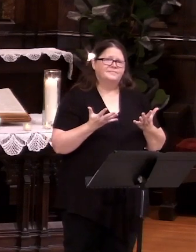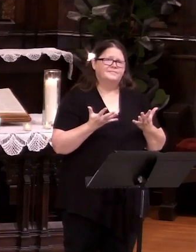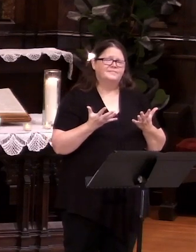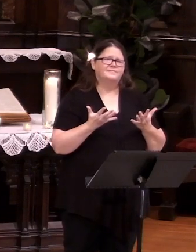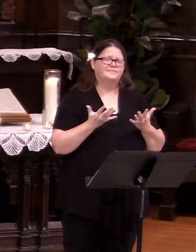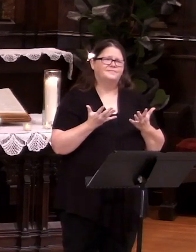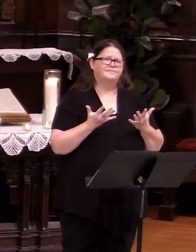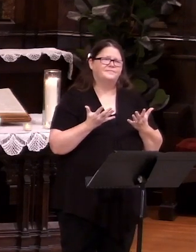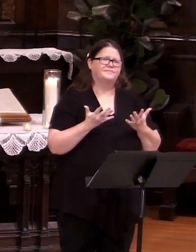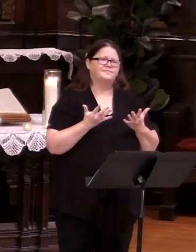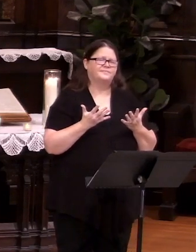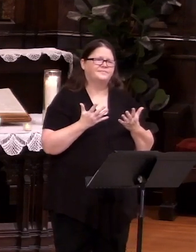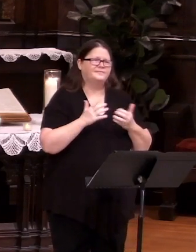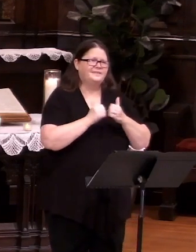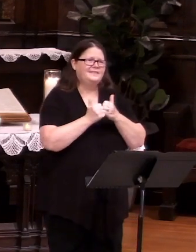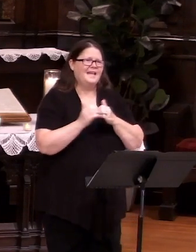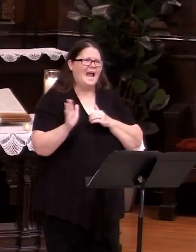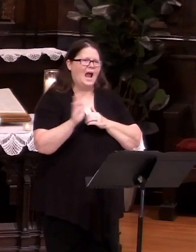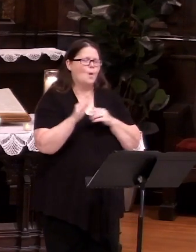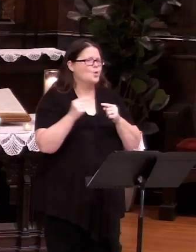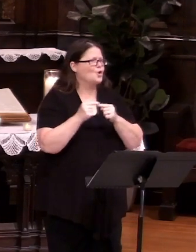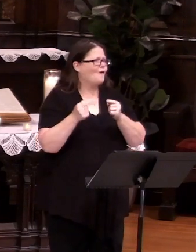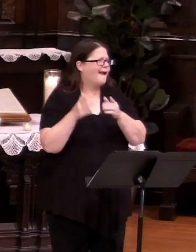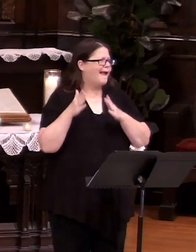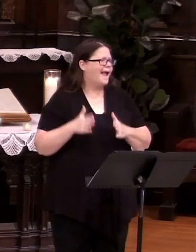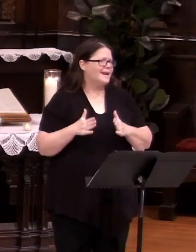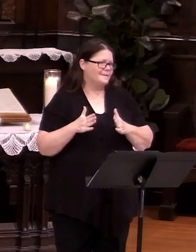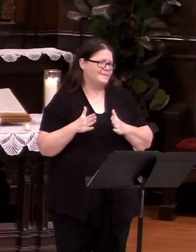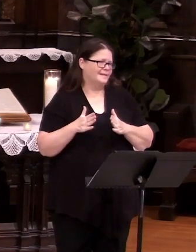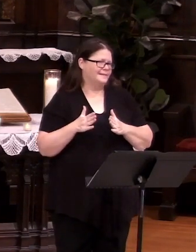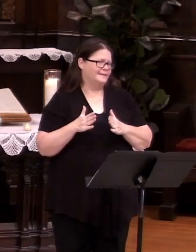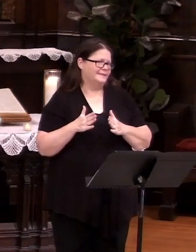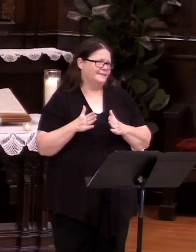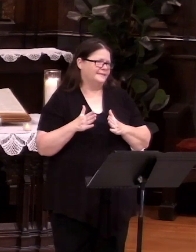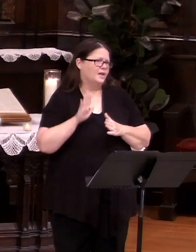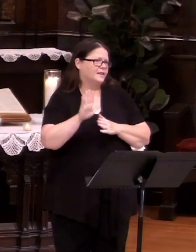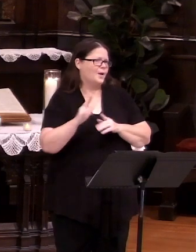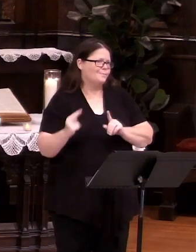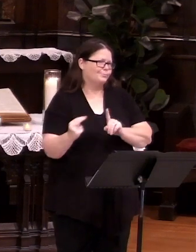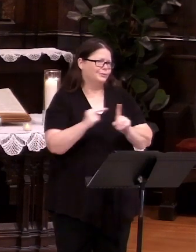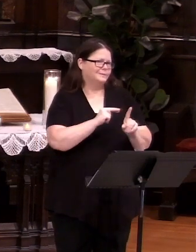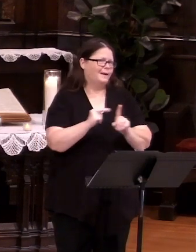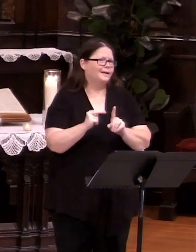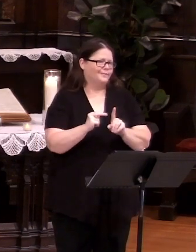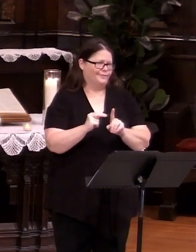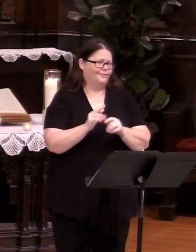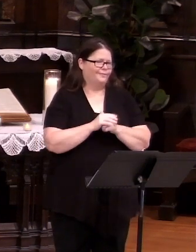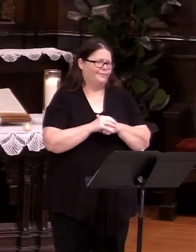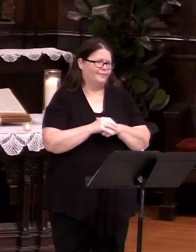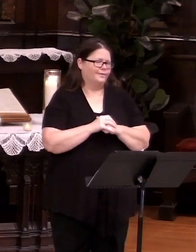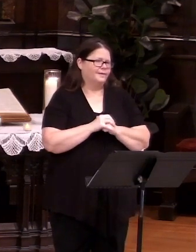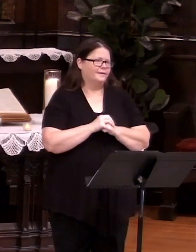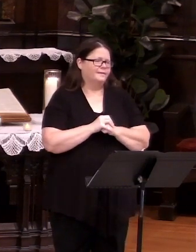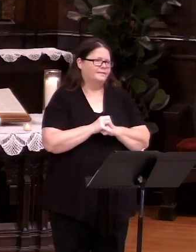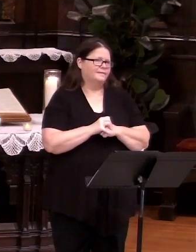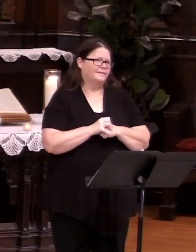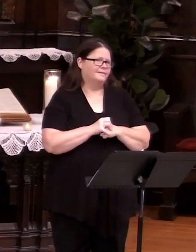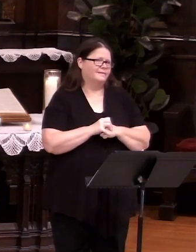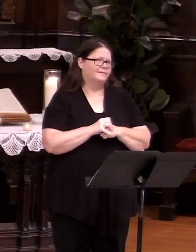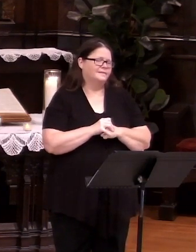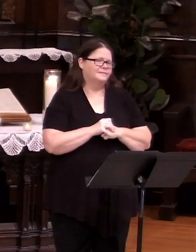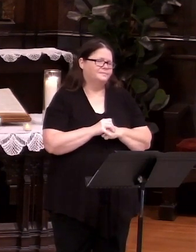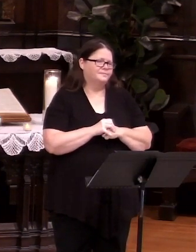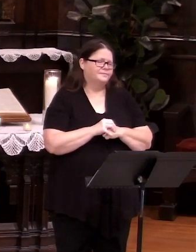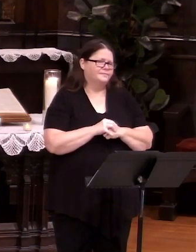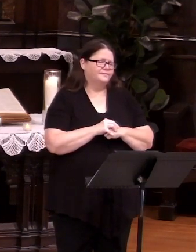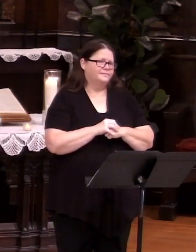her enemies, per se, really saw her. And the